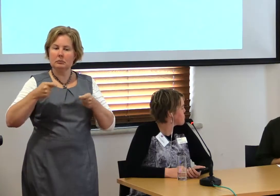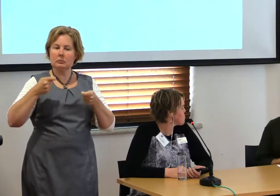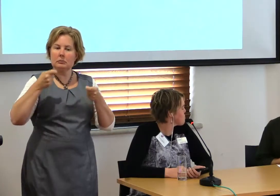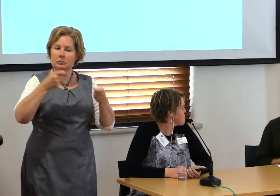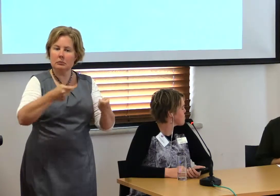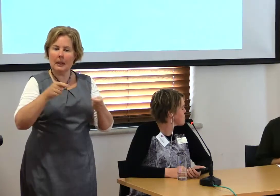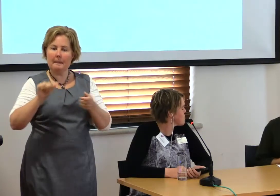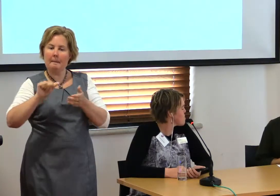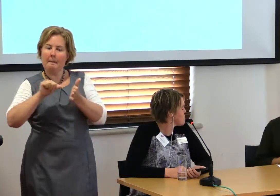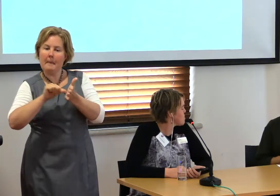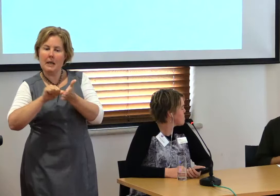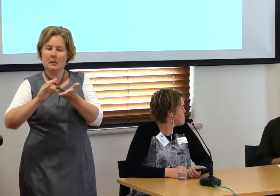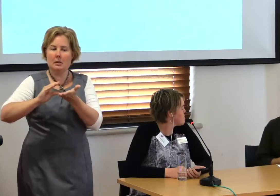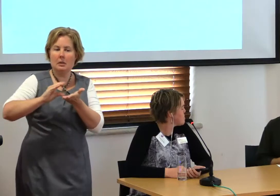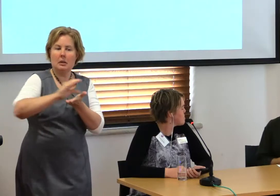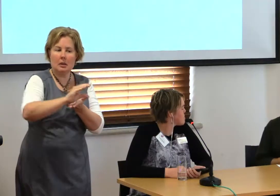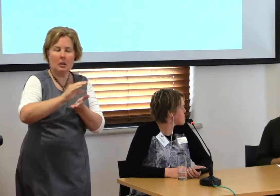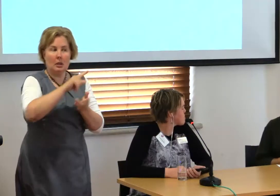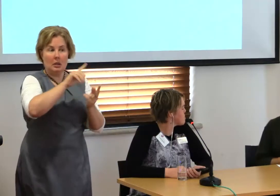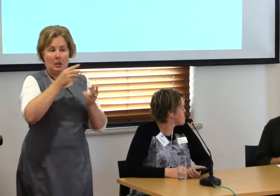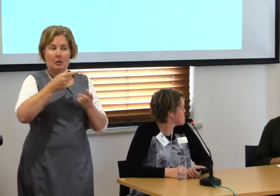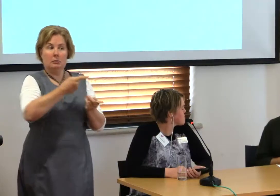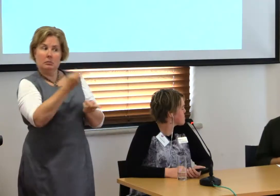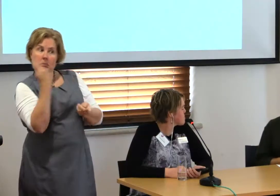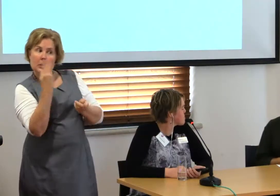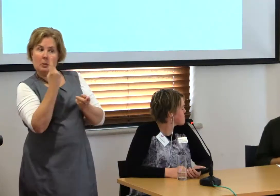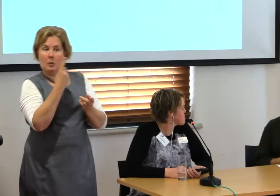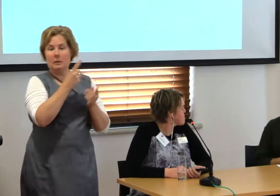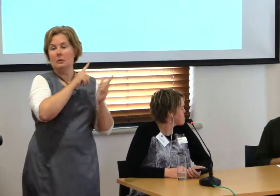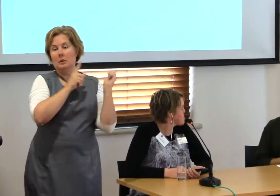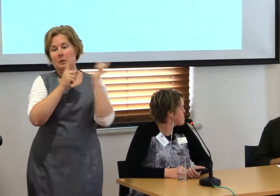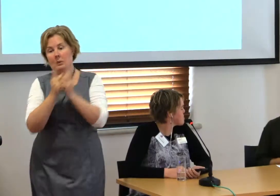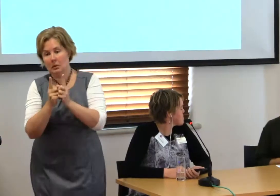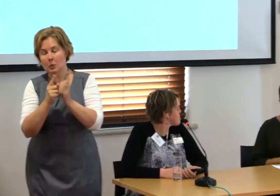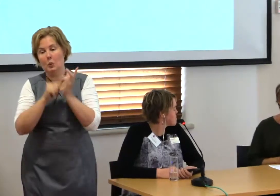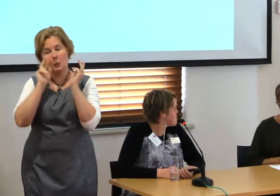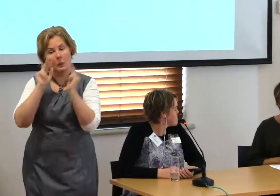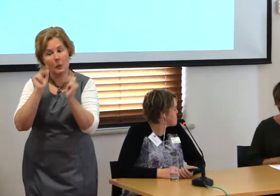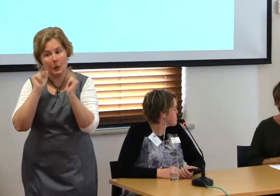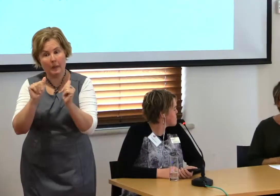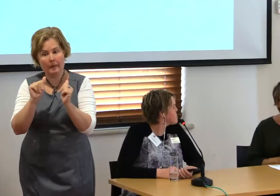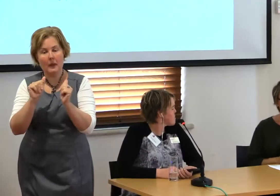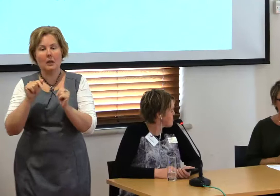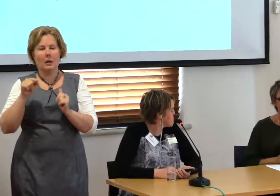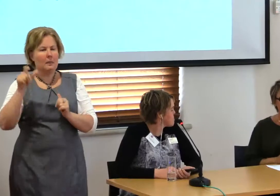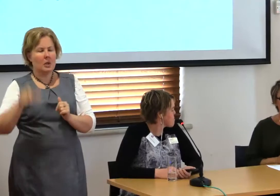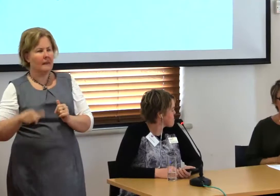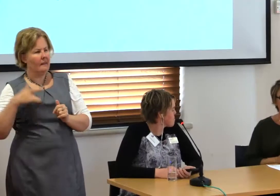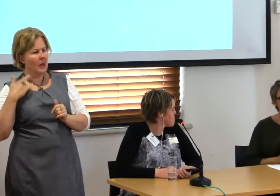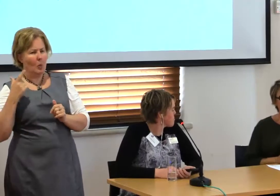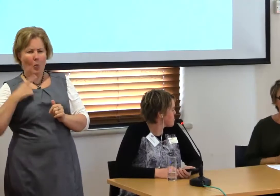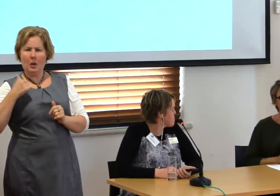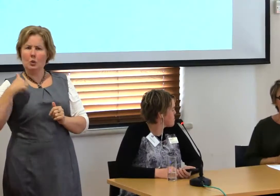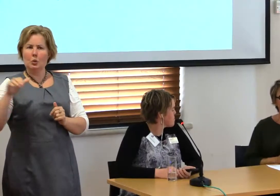may be eligible to receive. People are really confused about the costs associated with that and, why they should be paying a